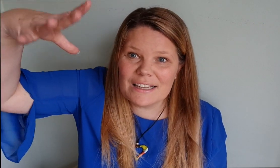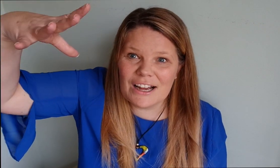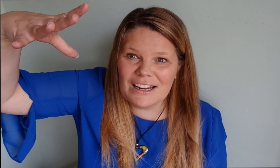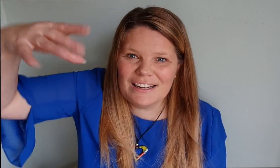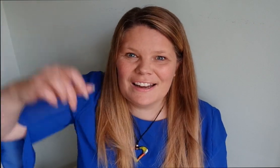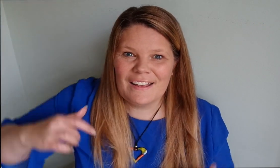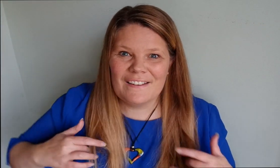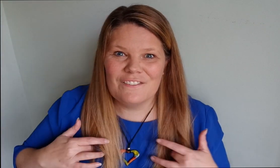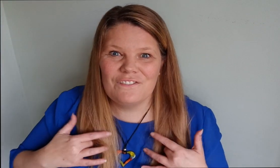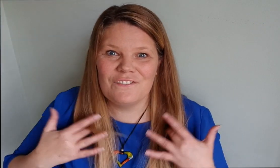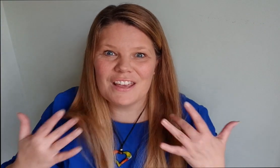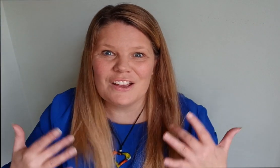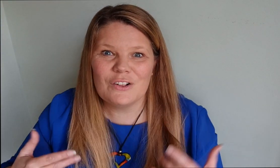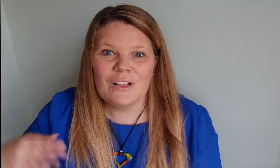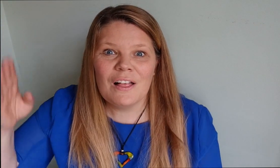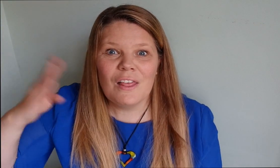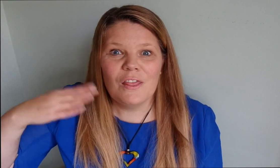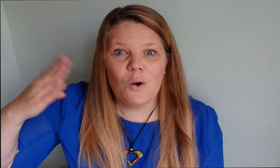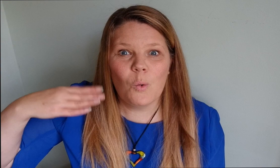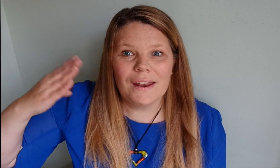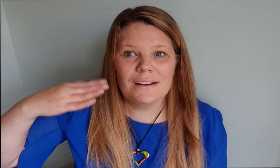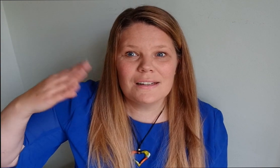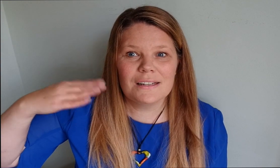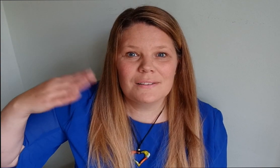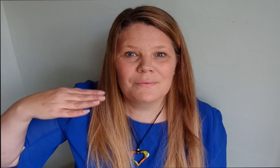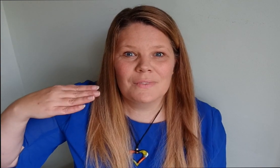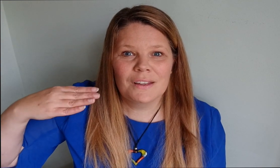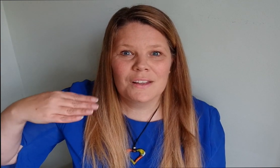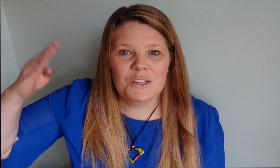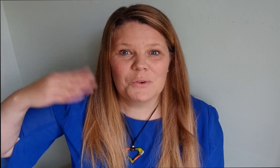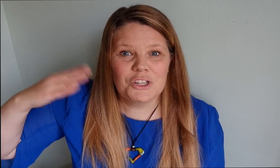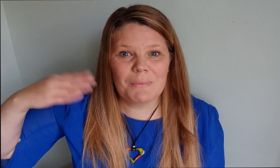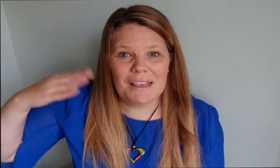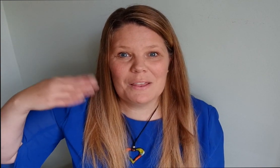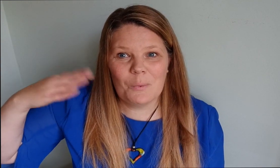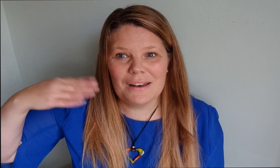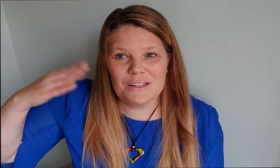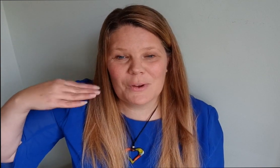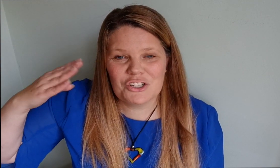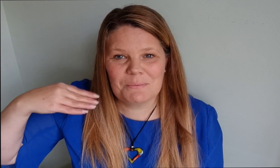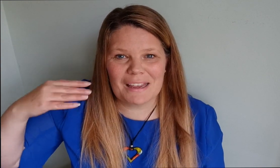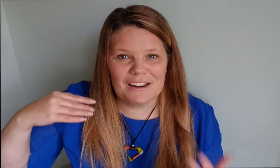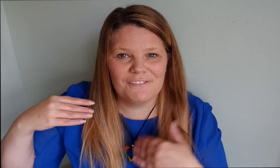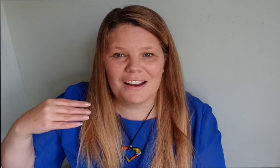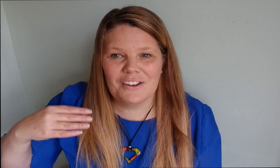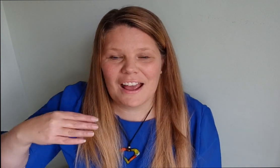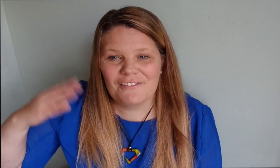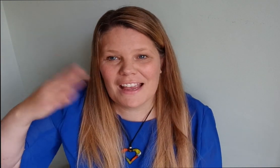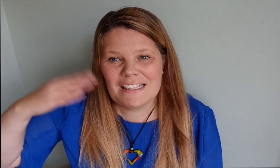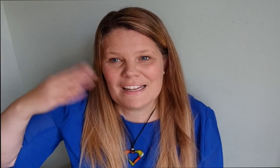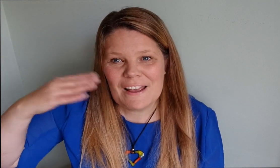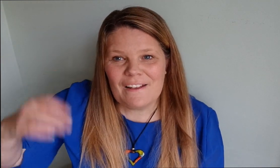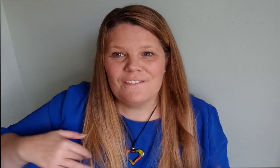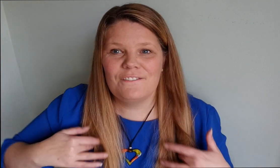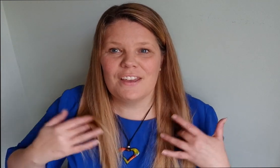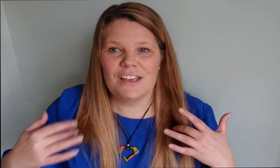sun, feel the wind. So we're just making the wind, we're just making a fan on our face. Feel